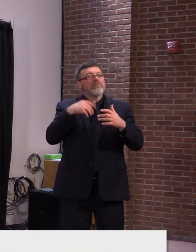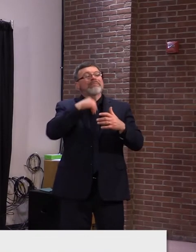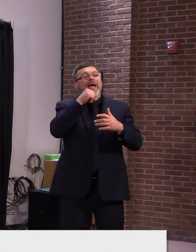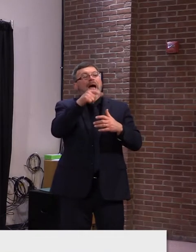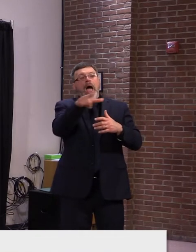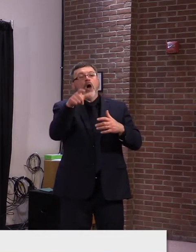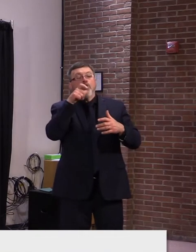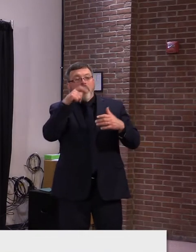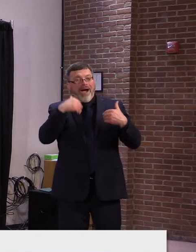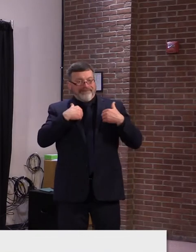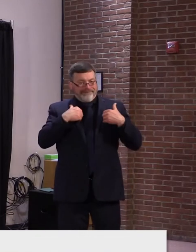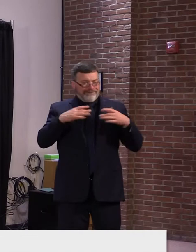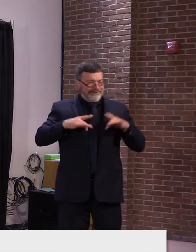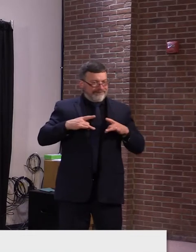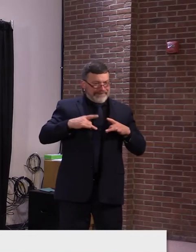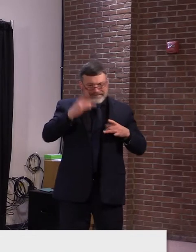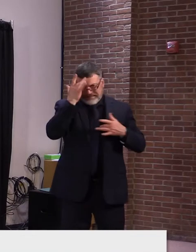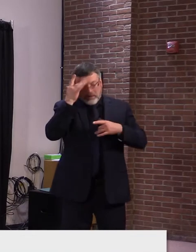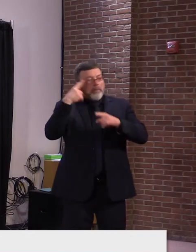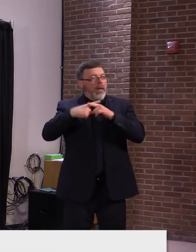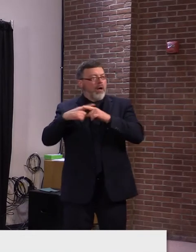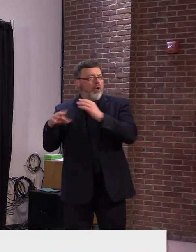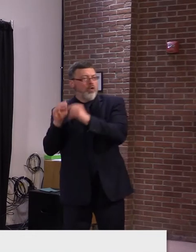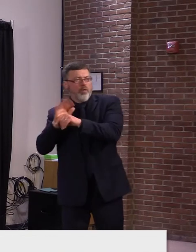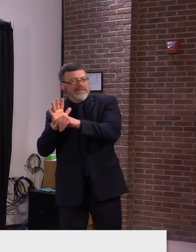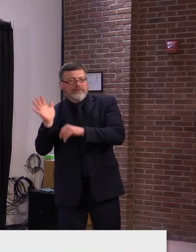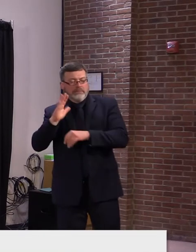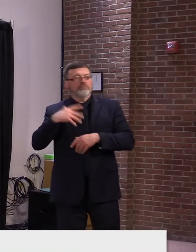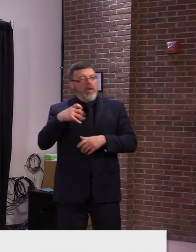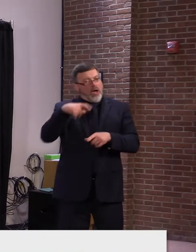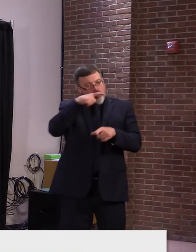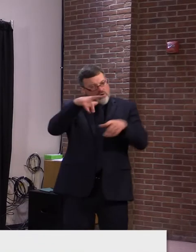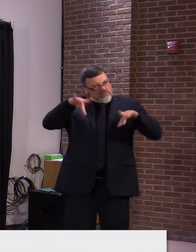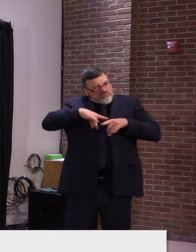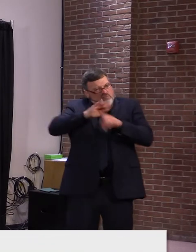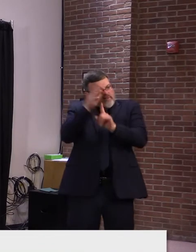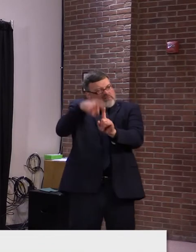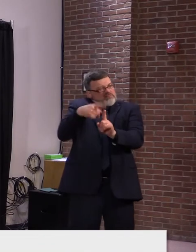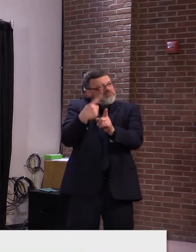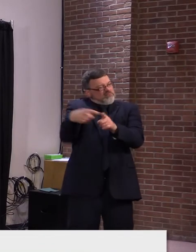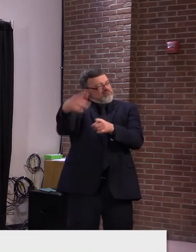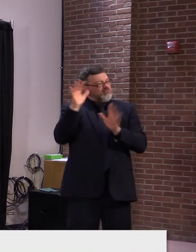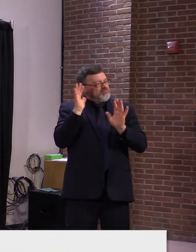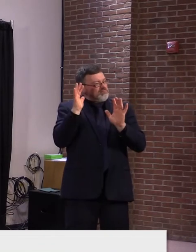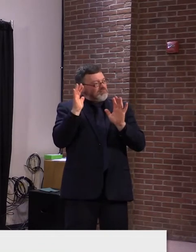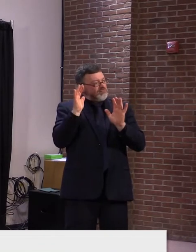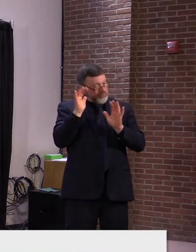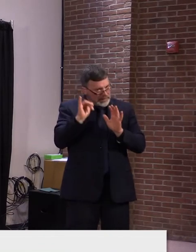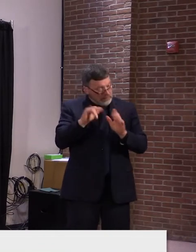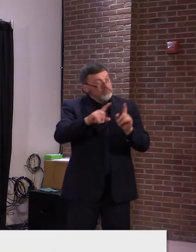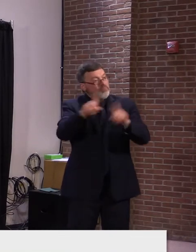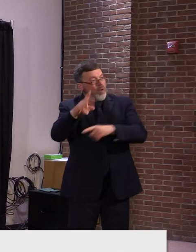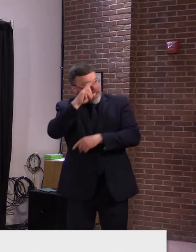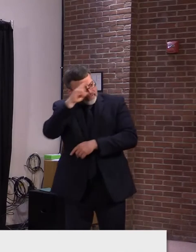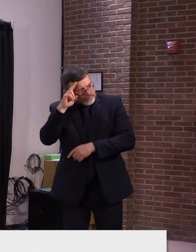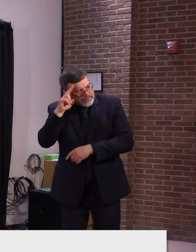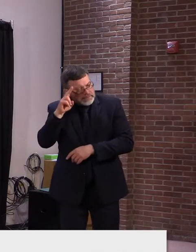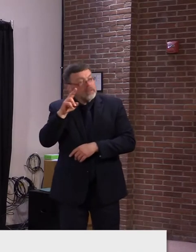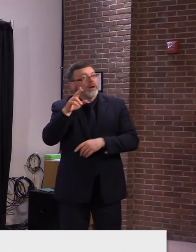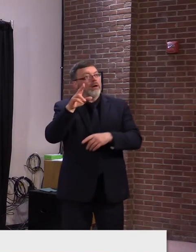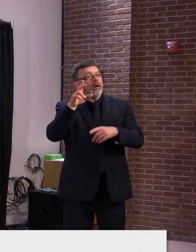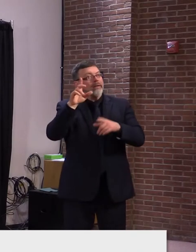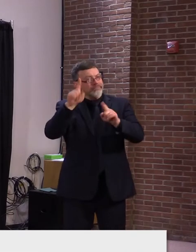So again, we'll continue to watch the hospitalizations. The ICU numbers, again, are coming